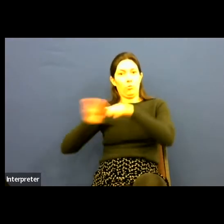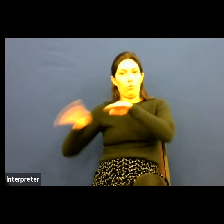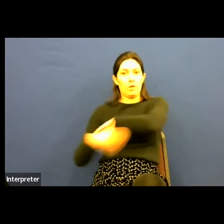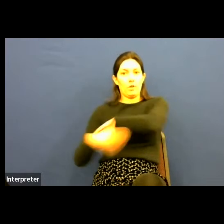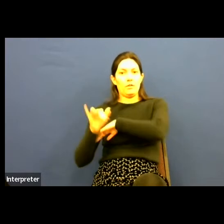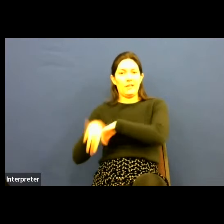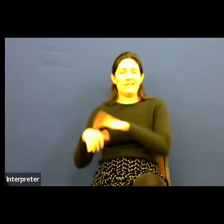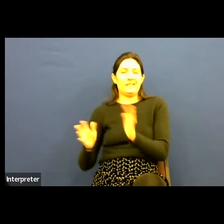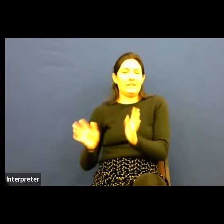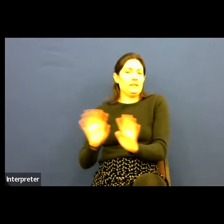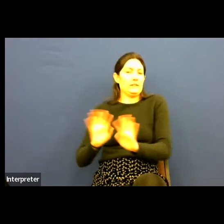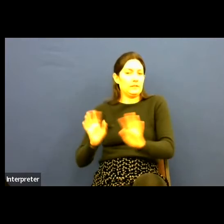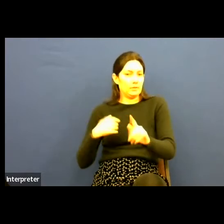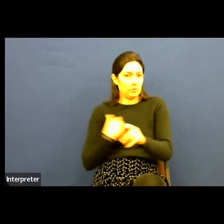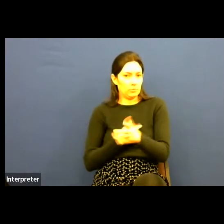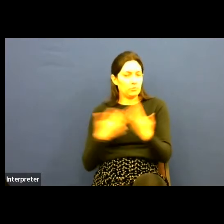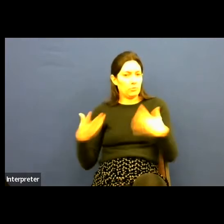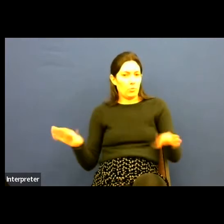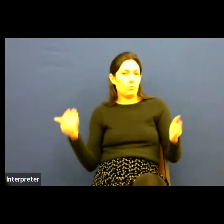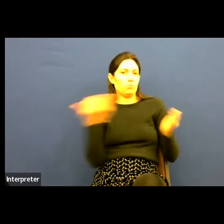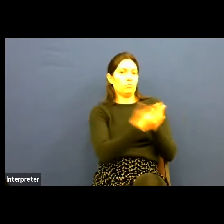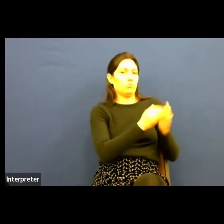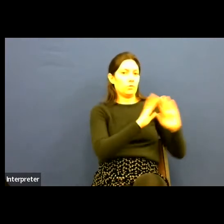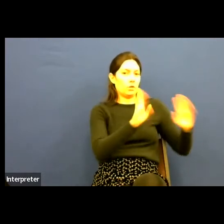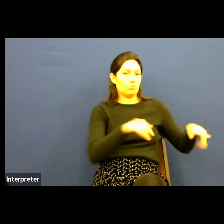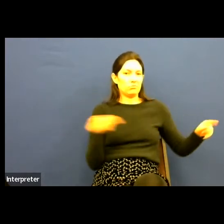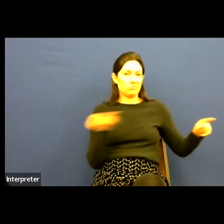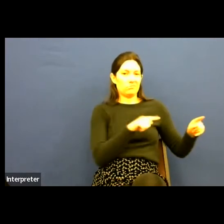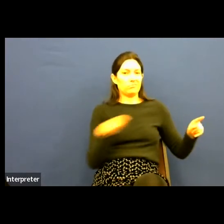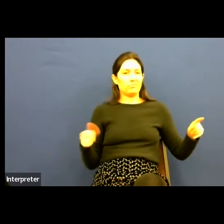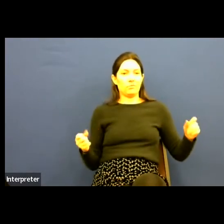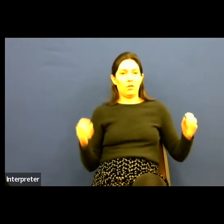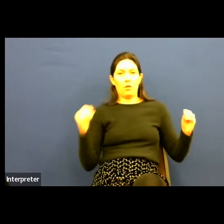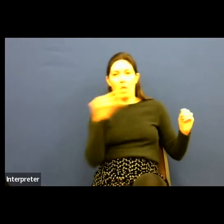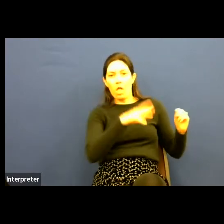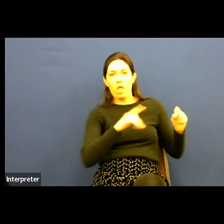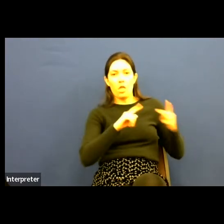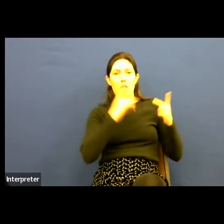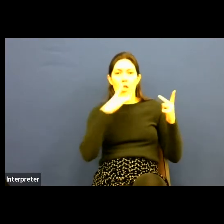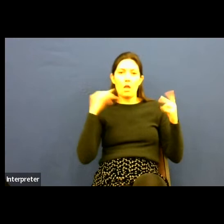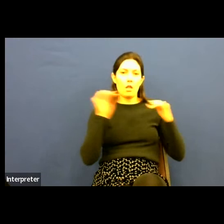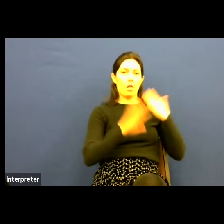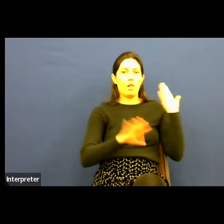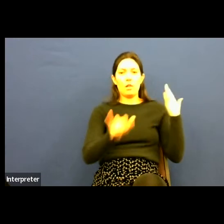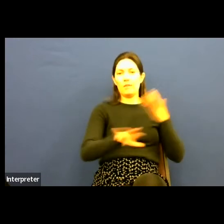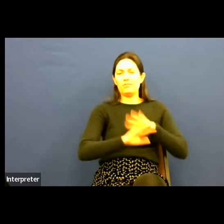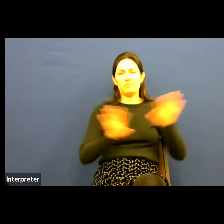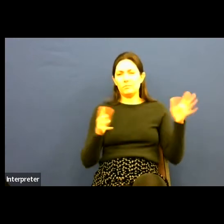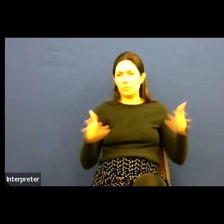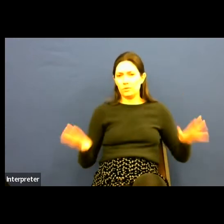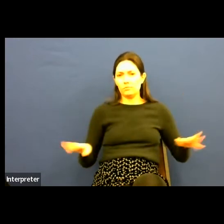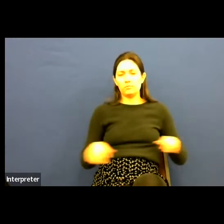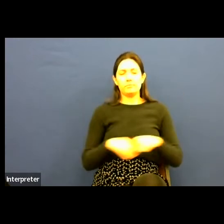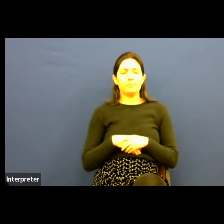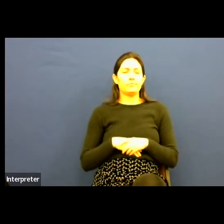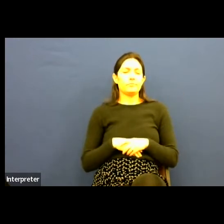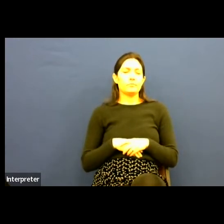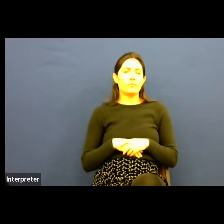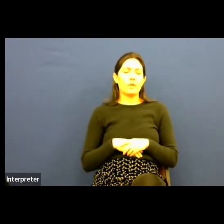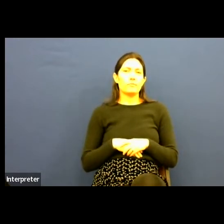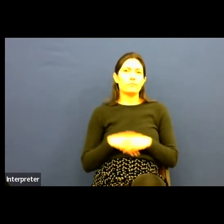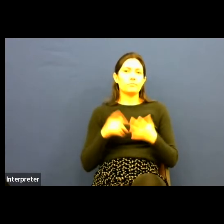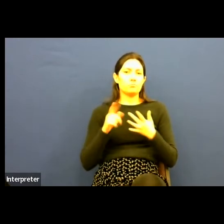new subtypes of this, or the restaurant, special use permit. Correct. In this regards,